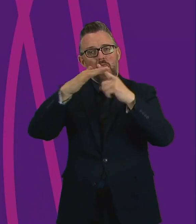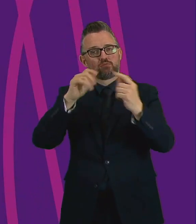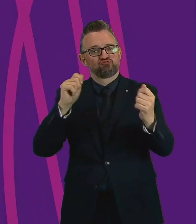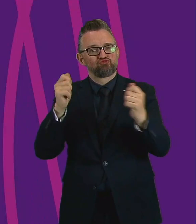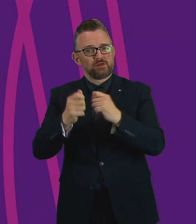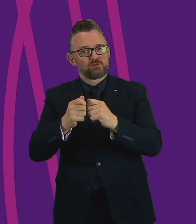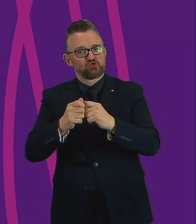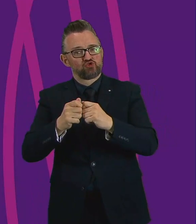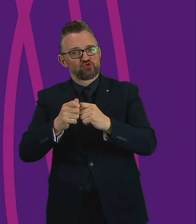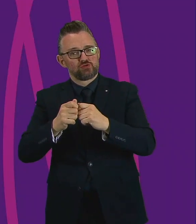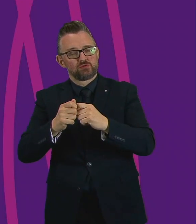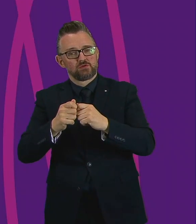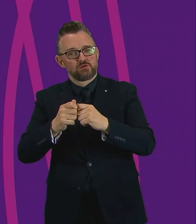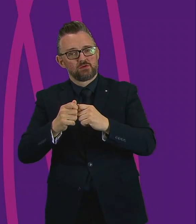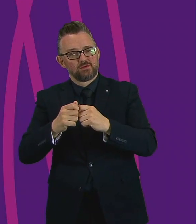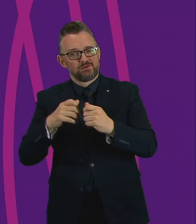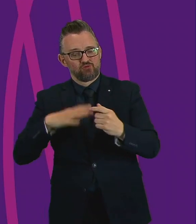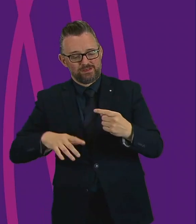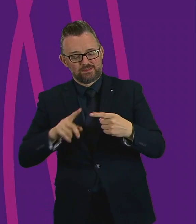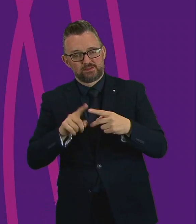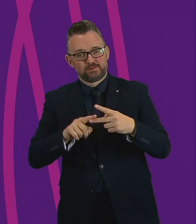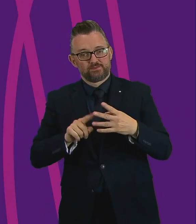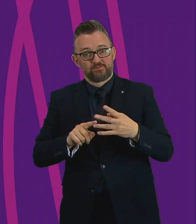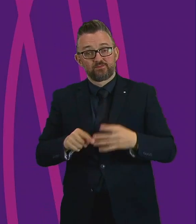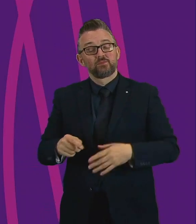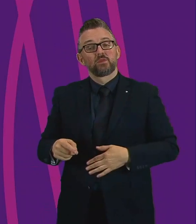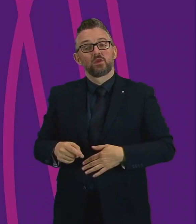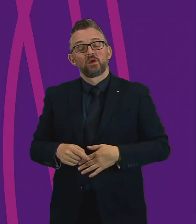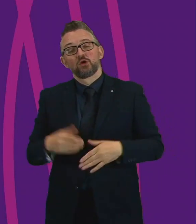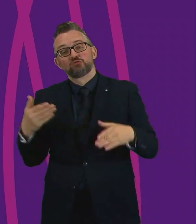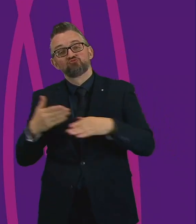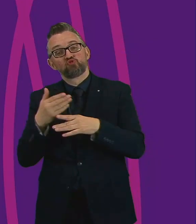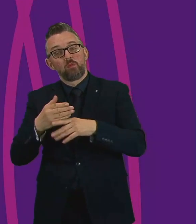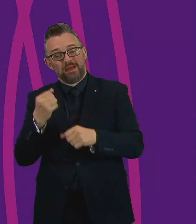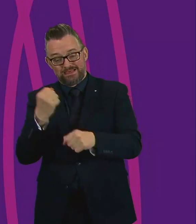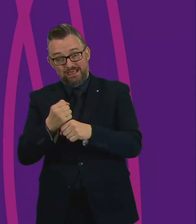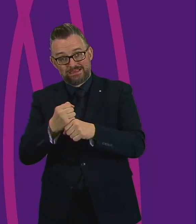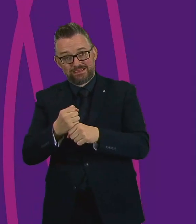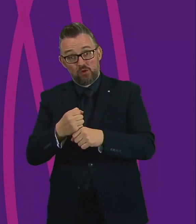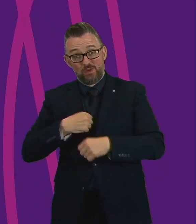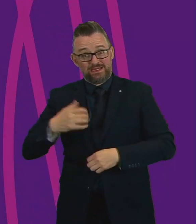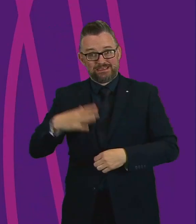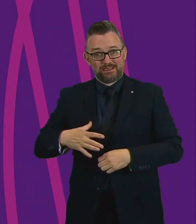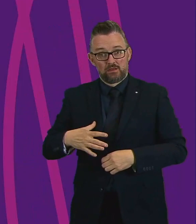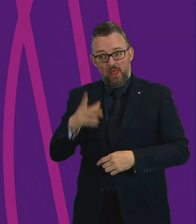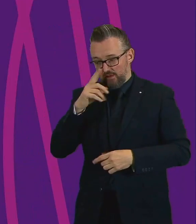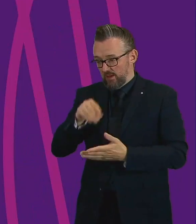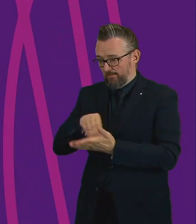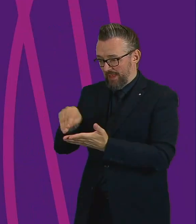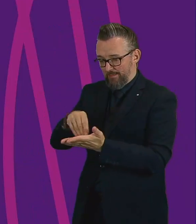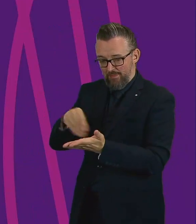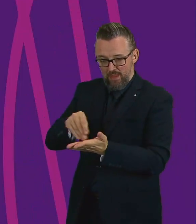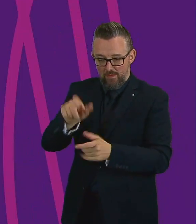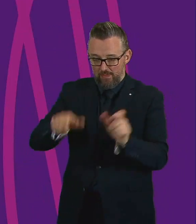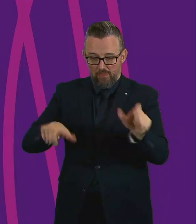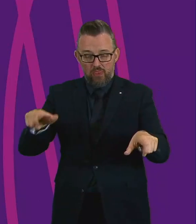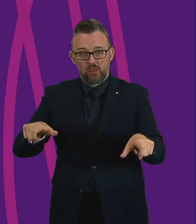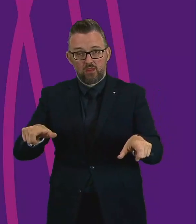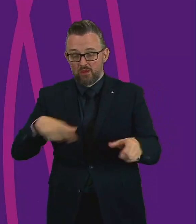obligations. We want a job guarantee scheme that pays people, and those people could be paid